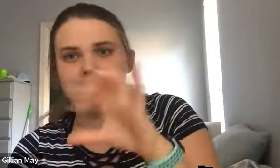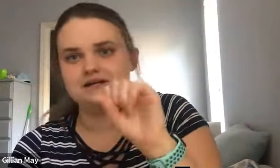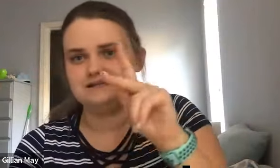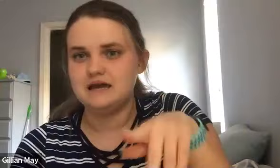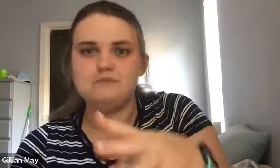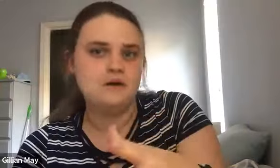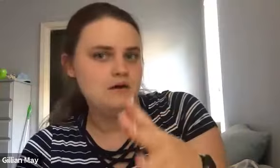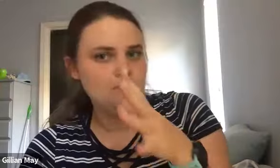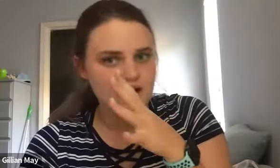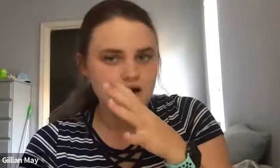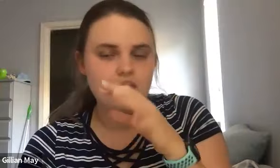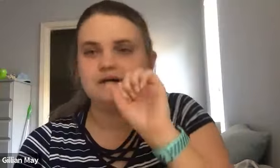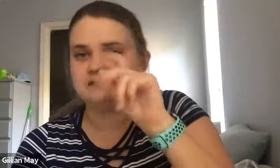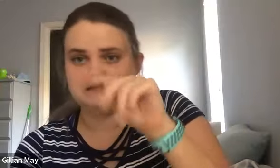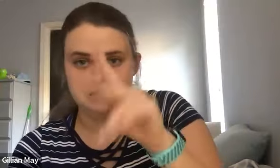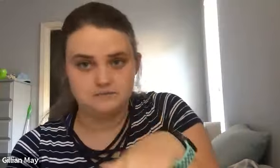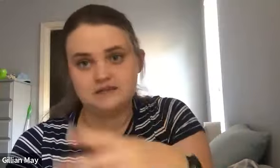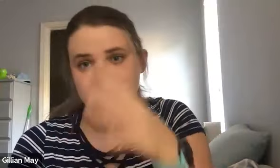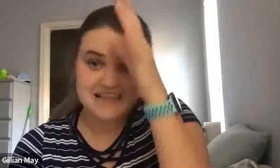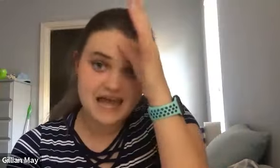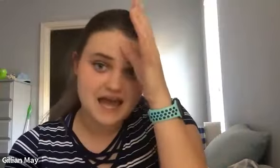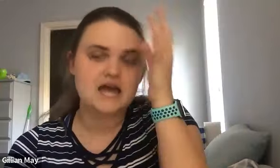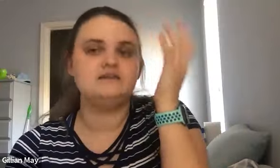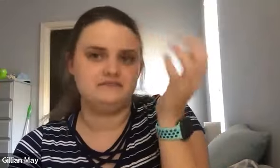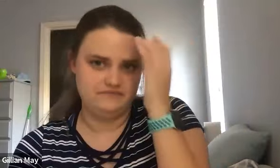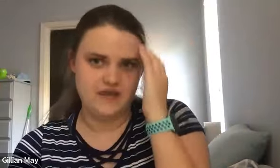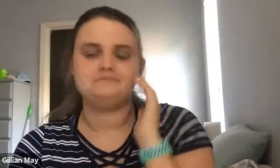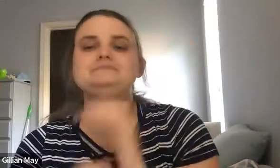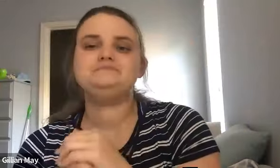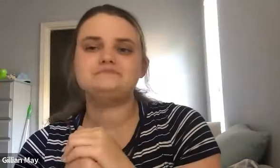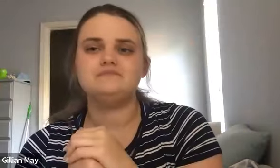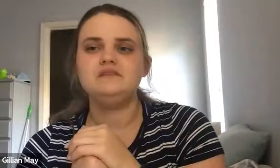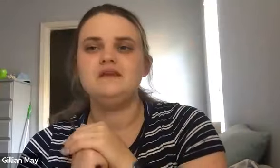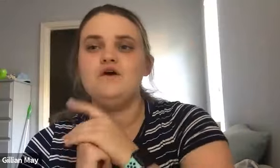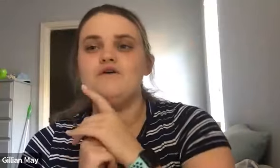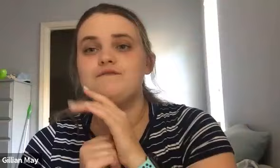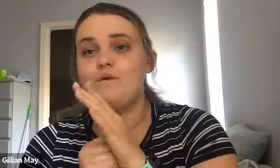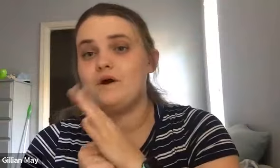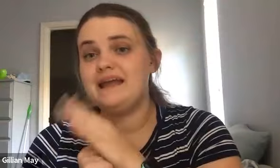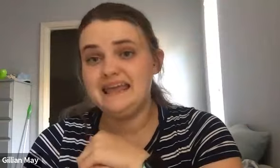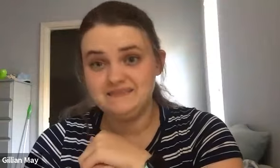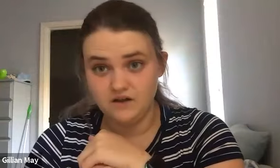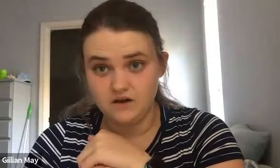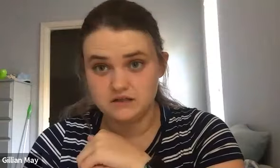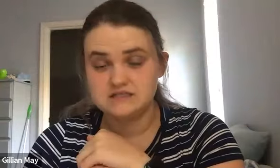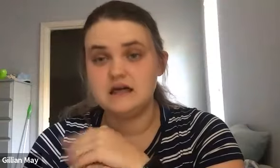My step mom, my step dad, that. For in-laws, like